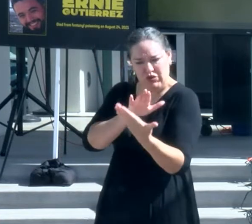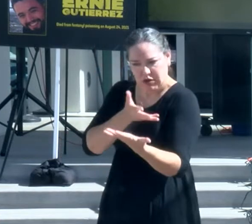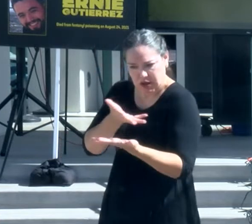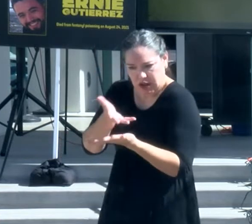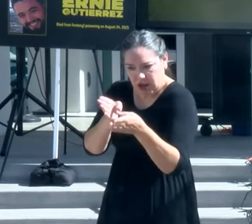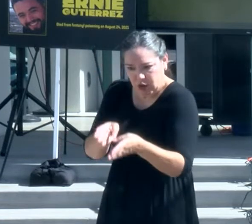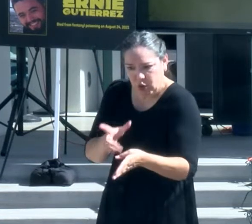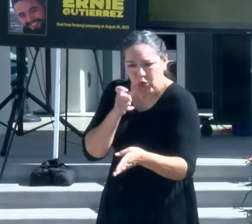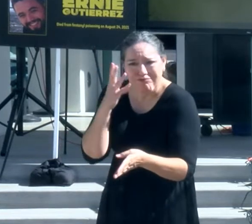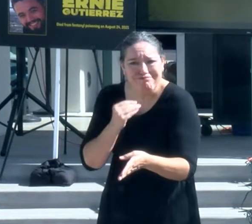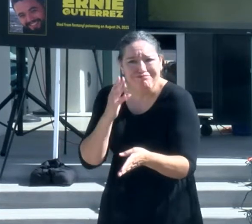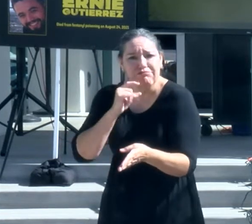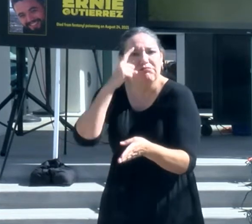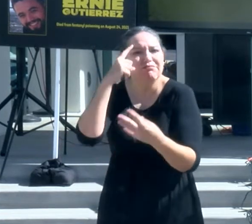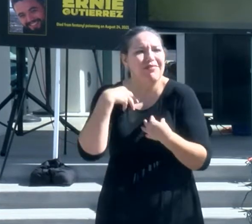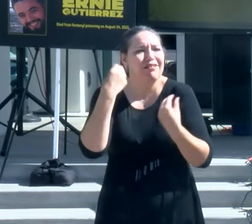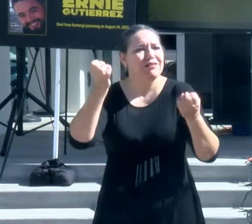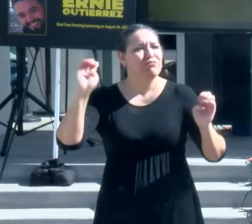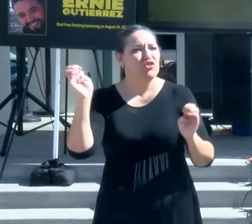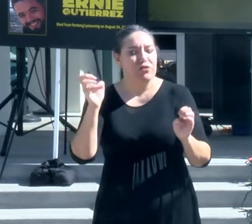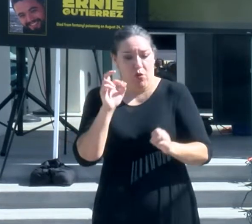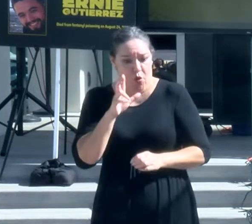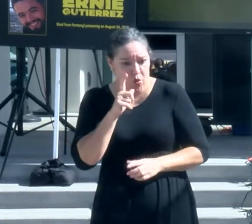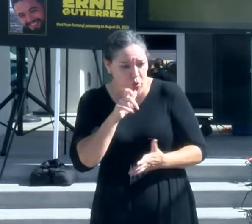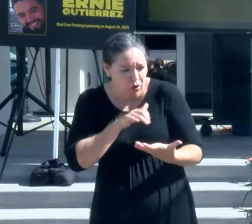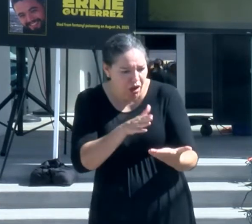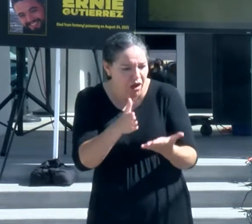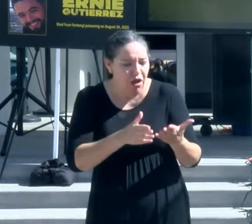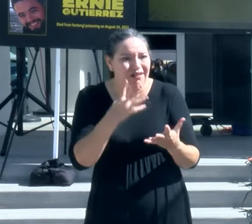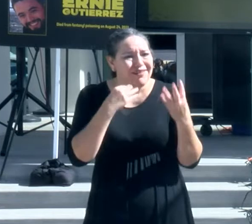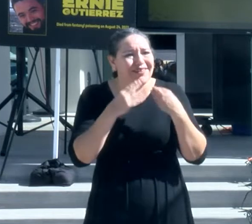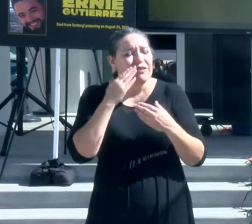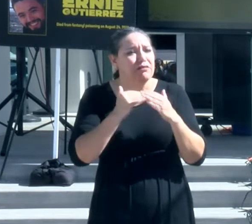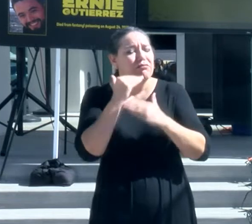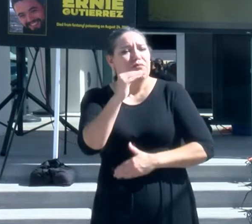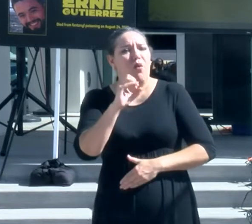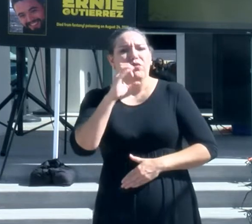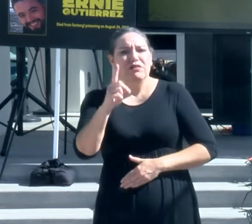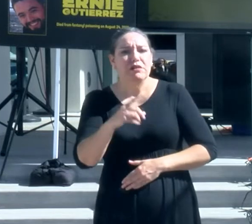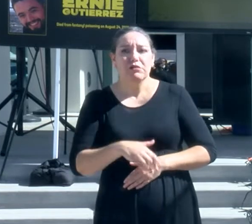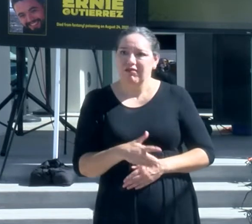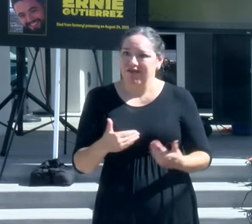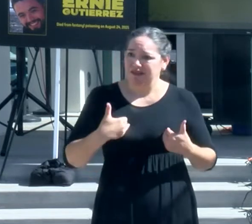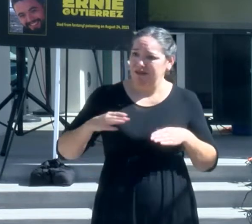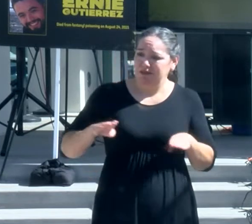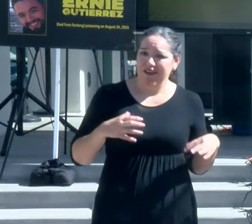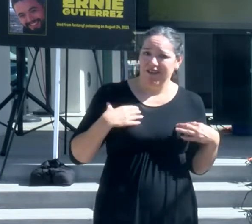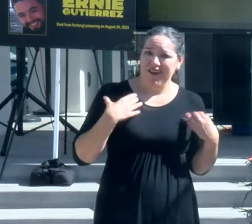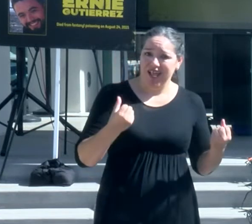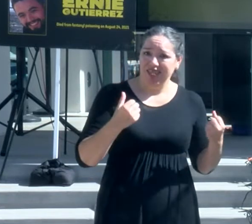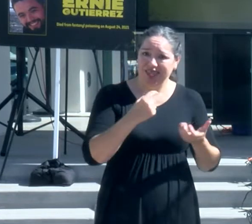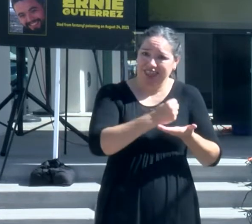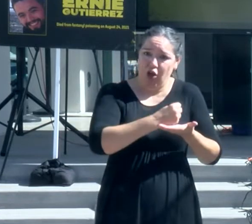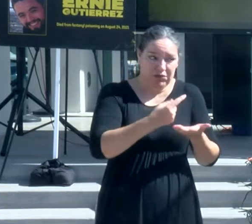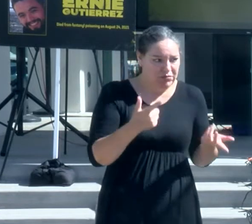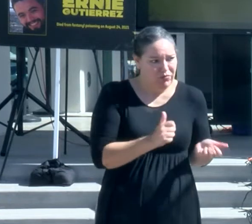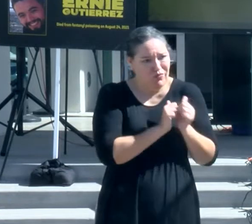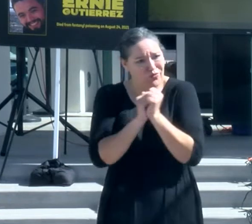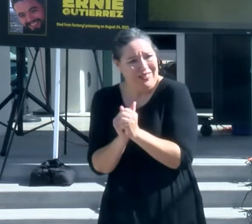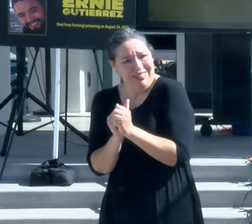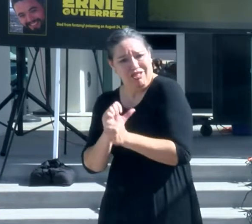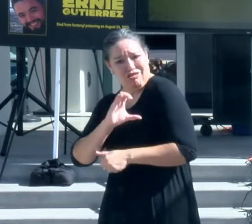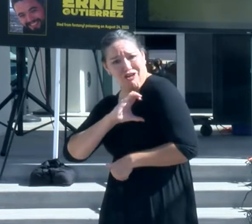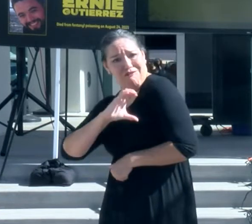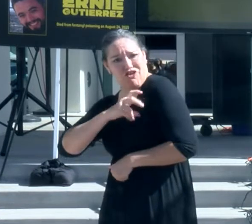health emergency or who is overdosing. Having a behavioral health therapist with law enforcement on site